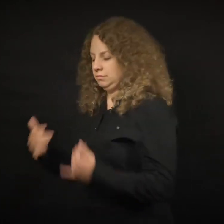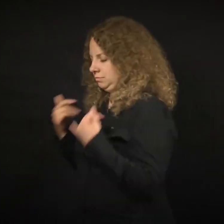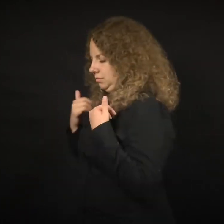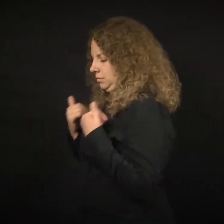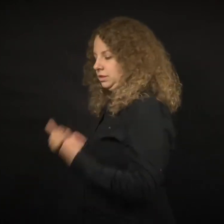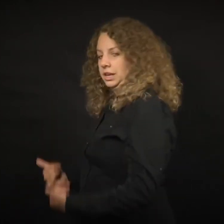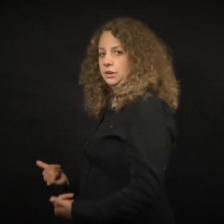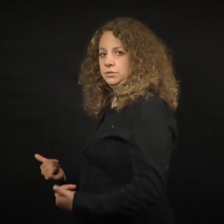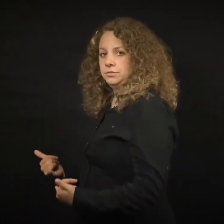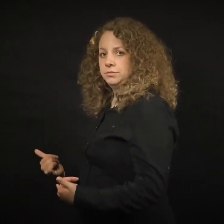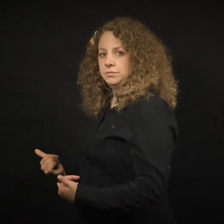Now.